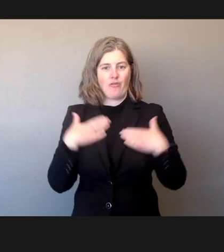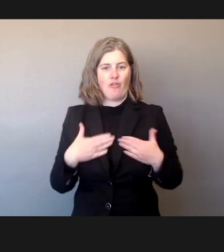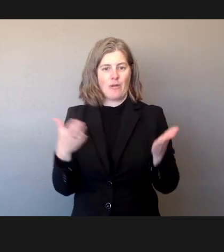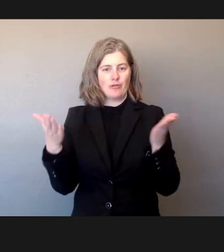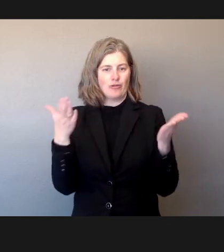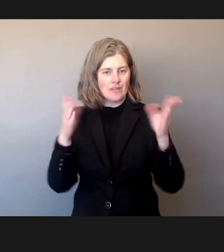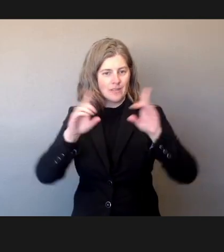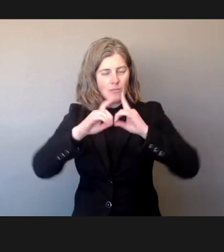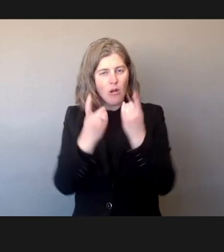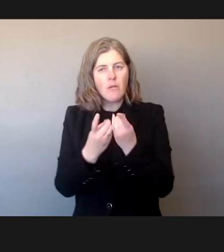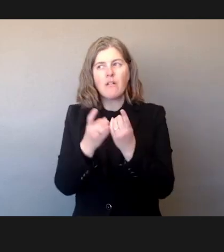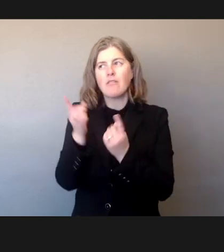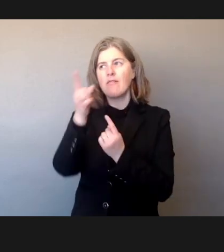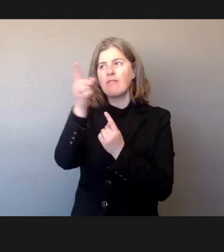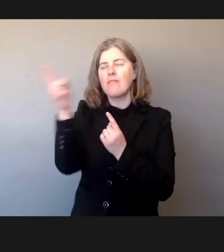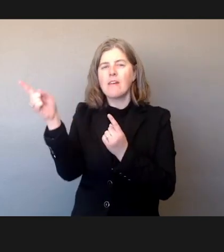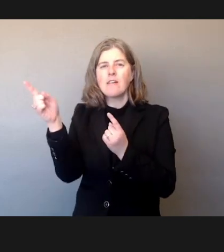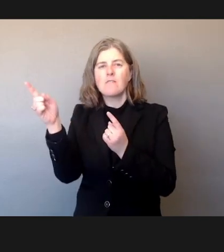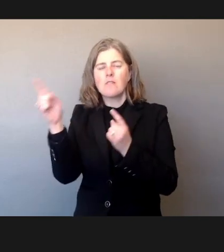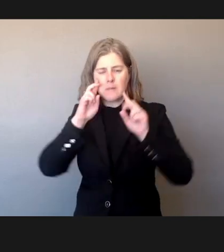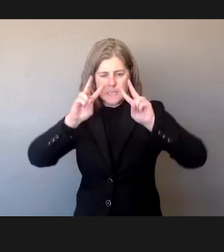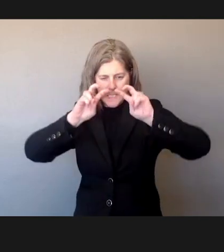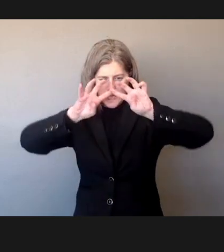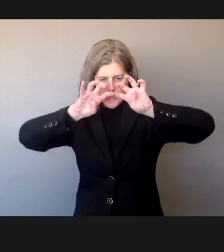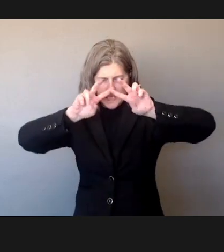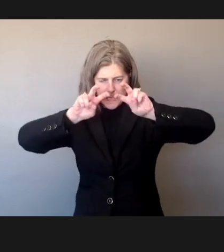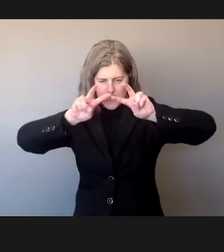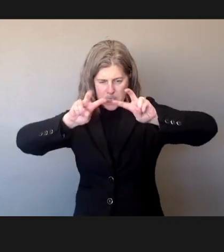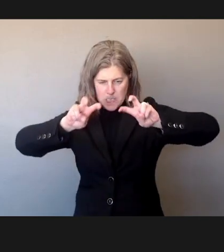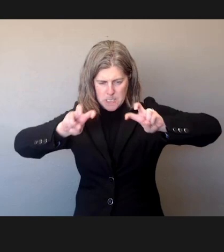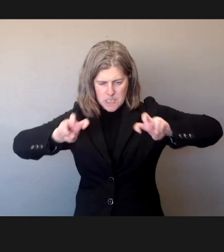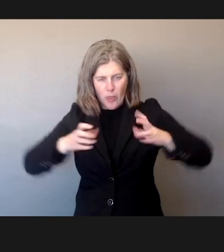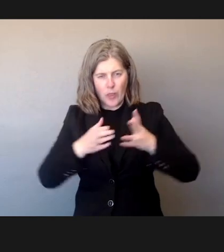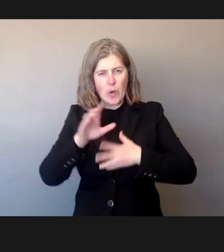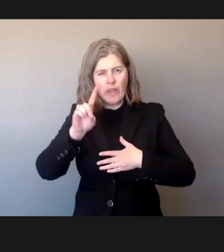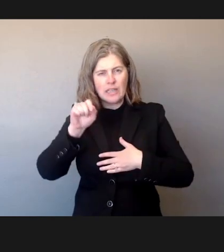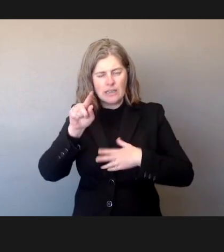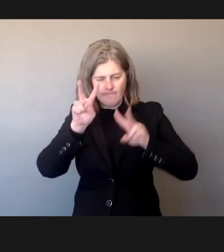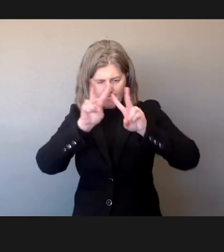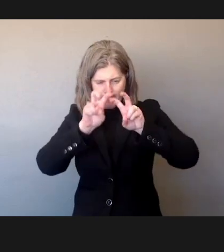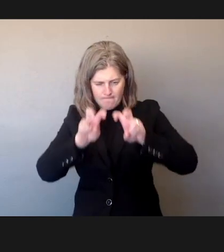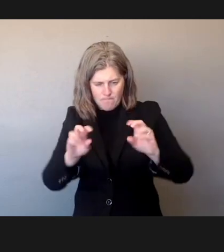others really comb through that data and